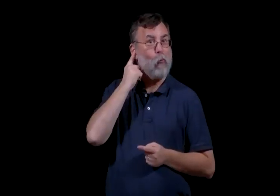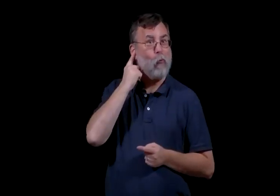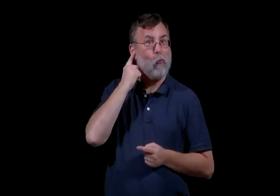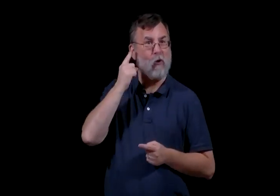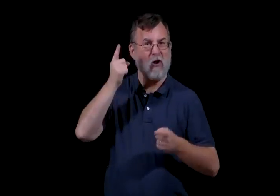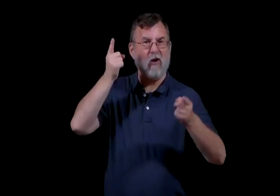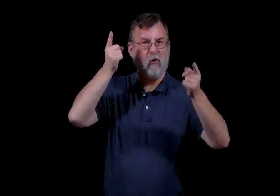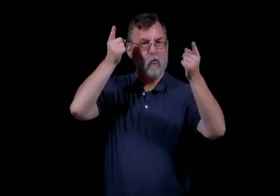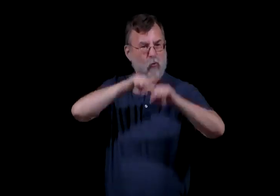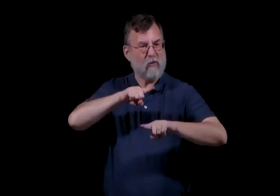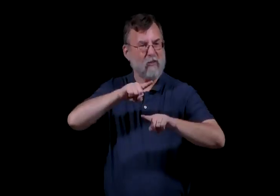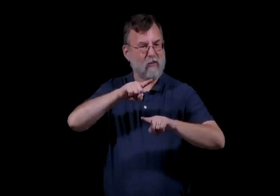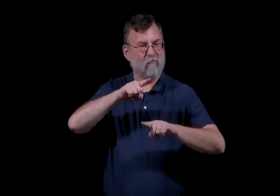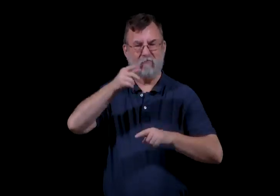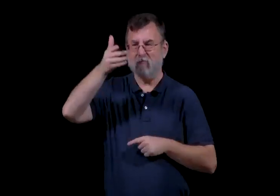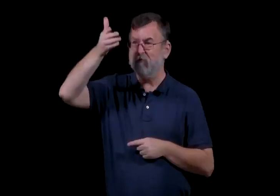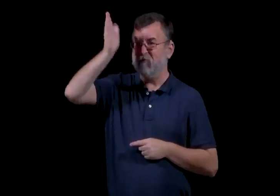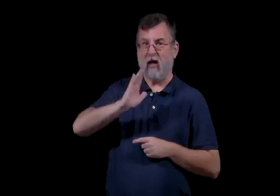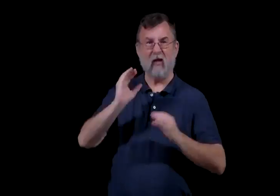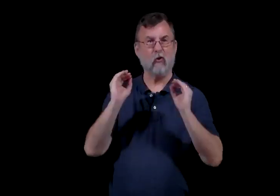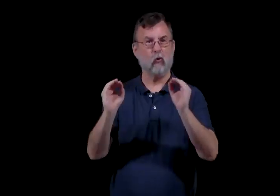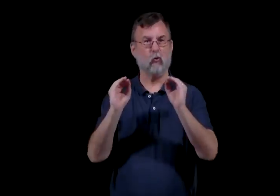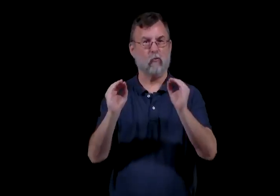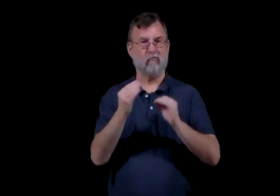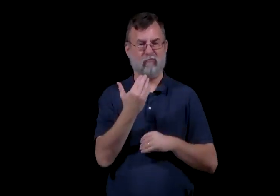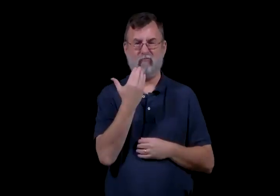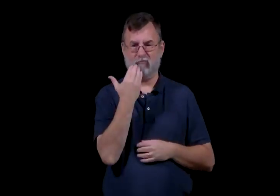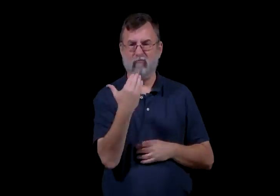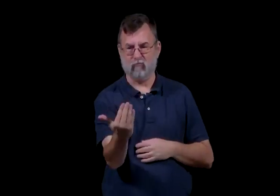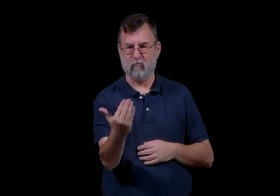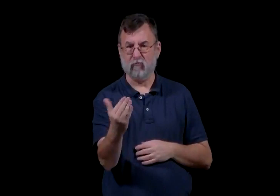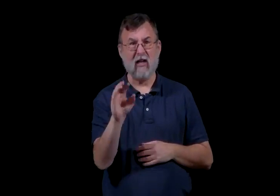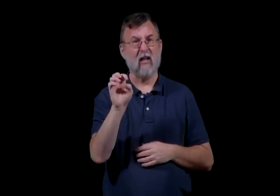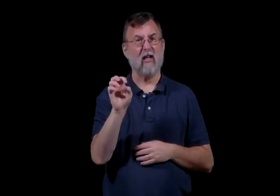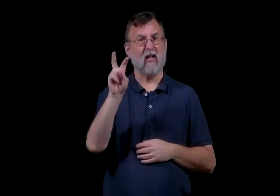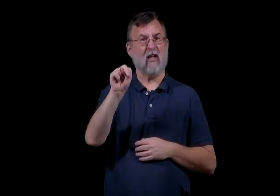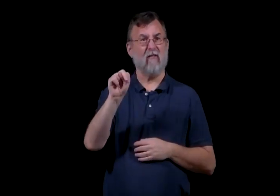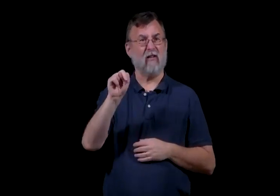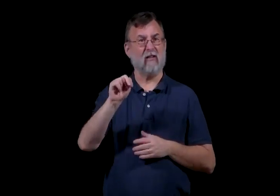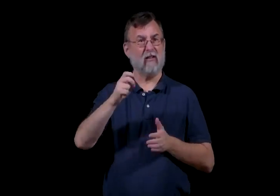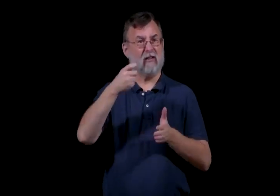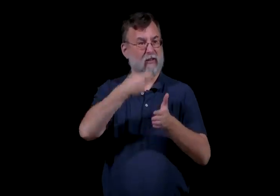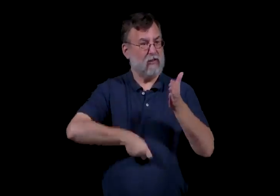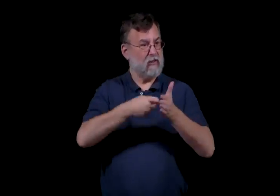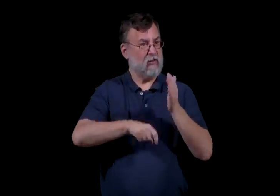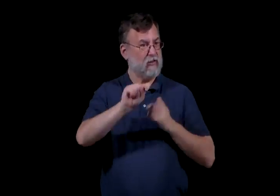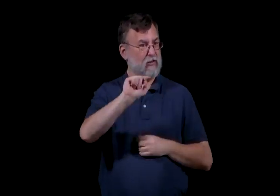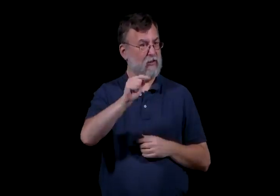this, they all agreed that God's teaching was good. Even the